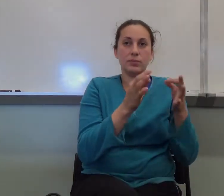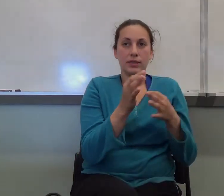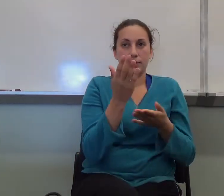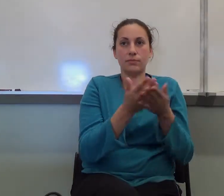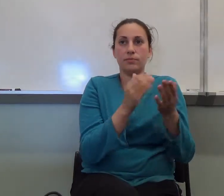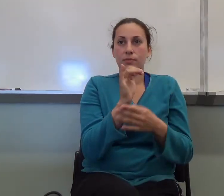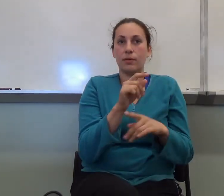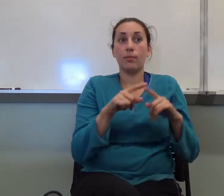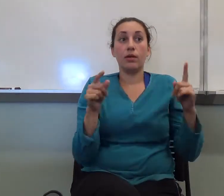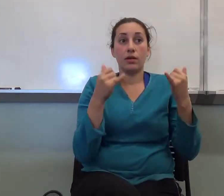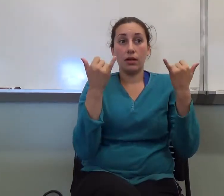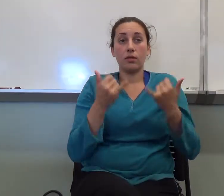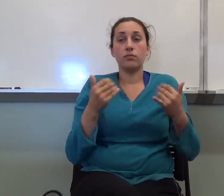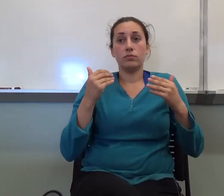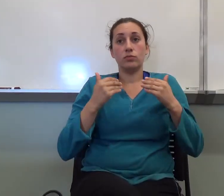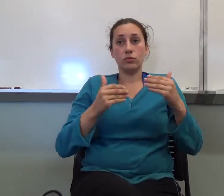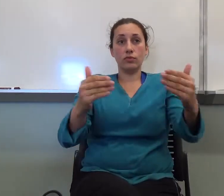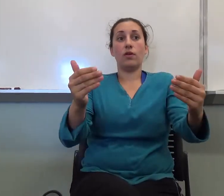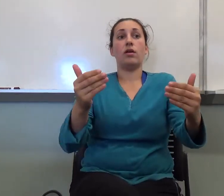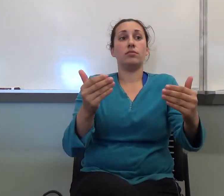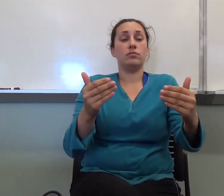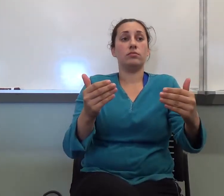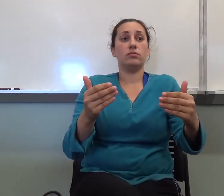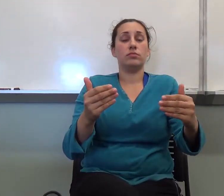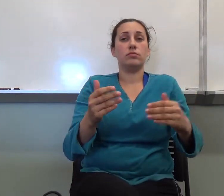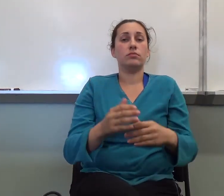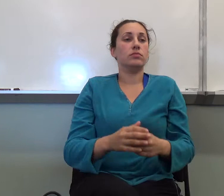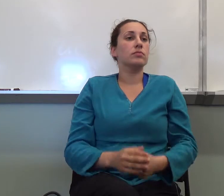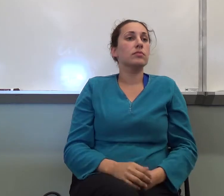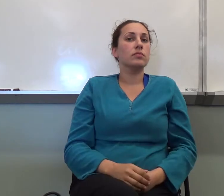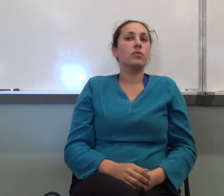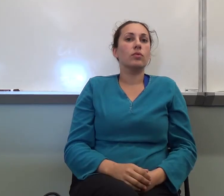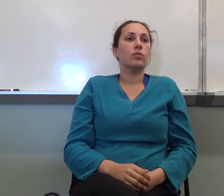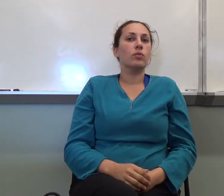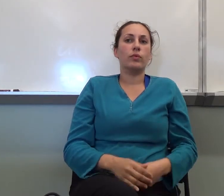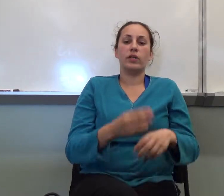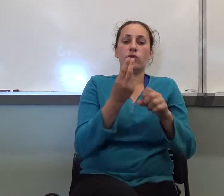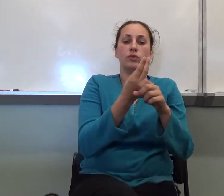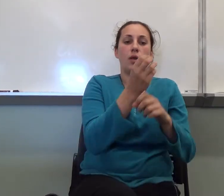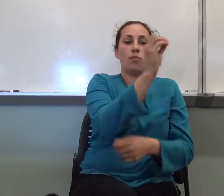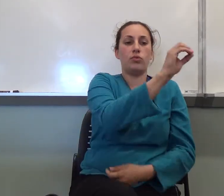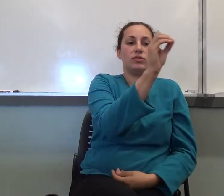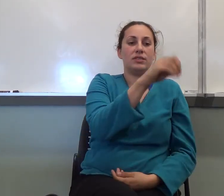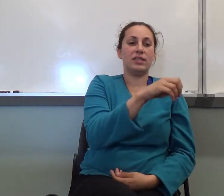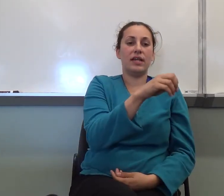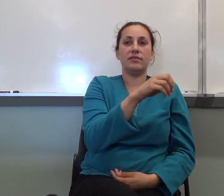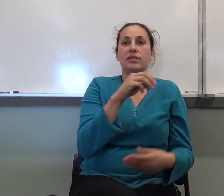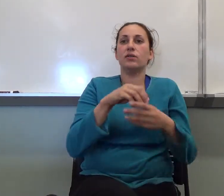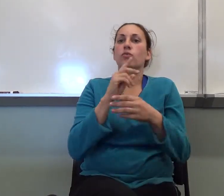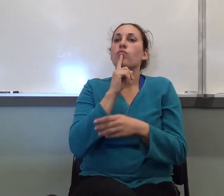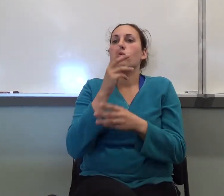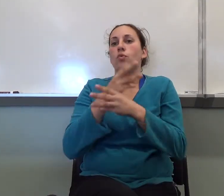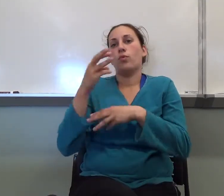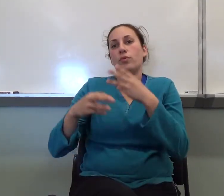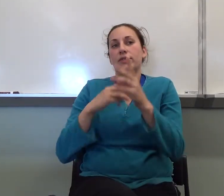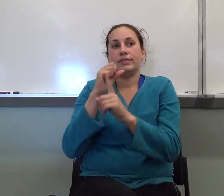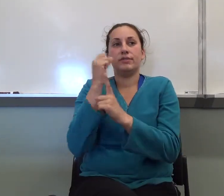now we're going to get to the point where we actually apply the percent to the real world. And that takes